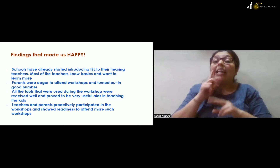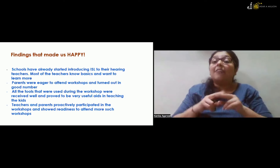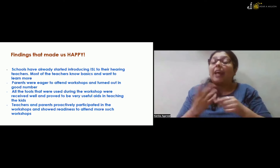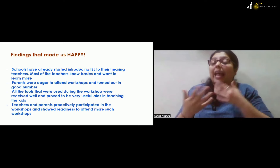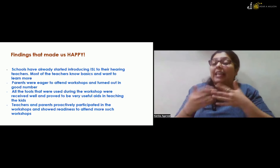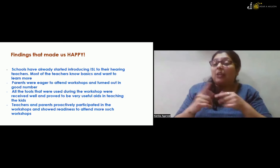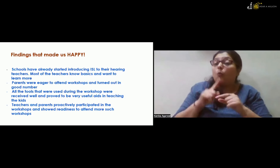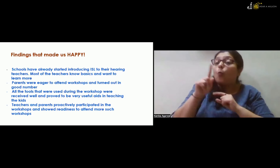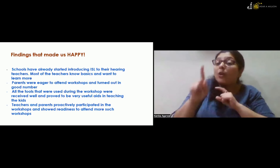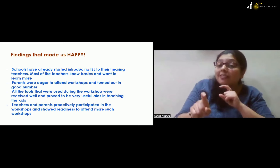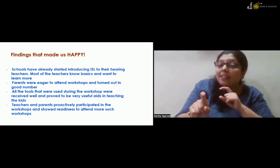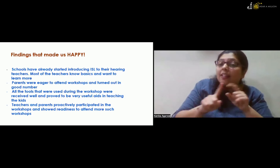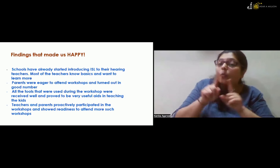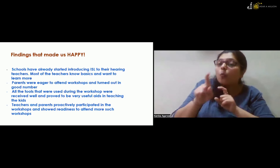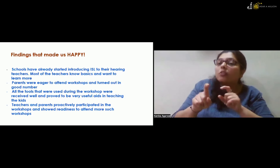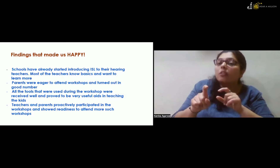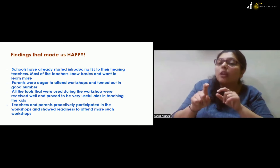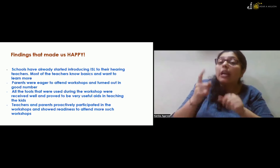it.